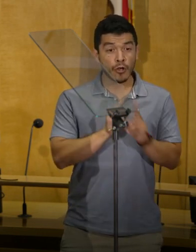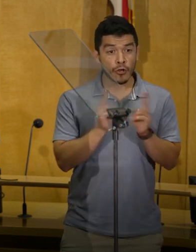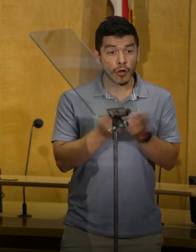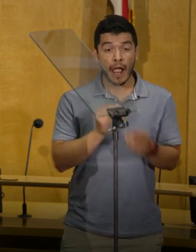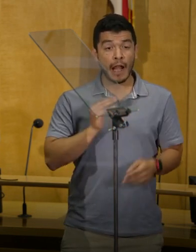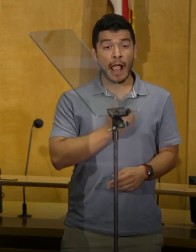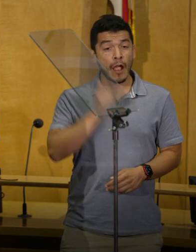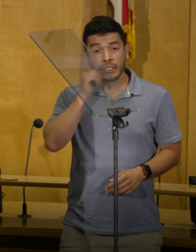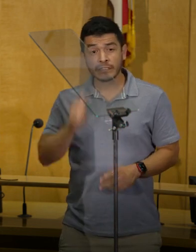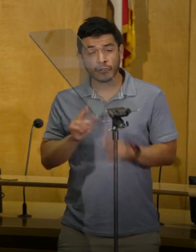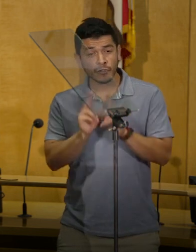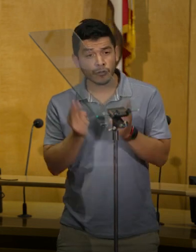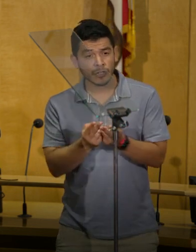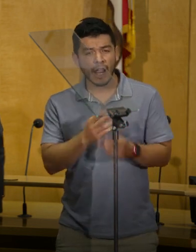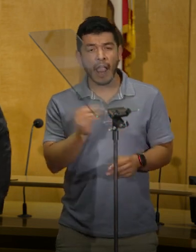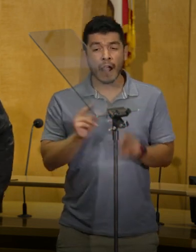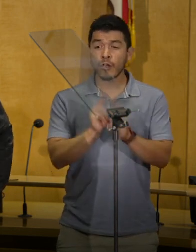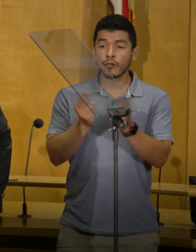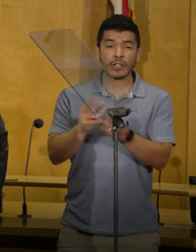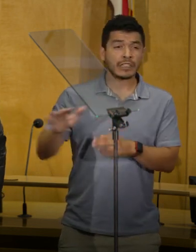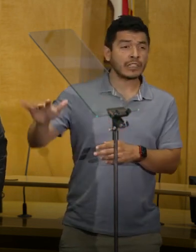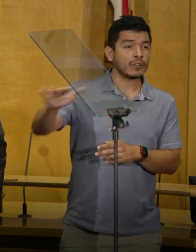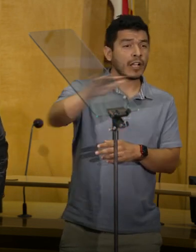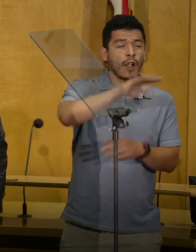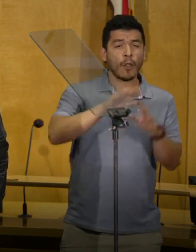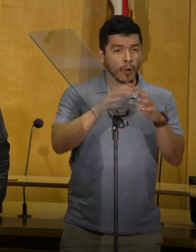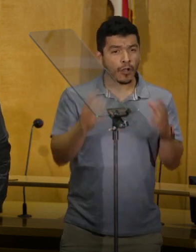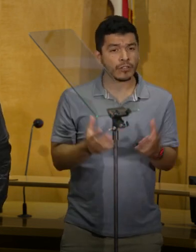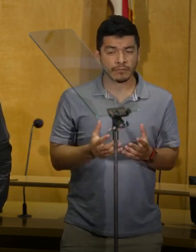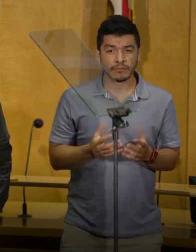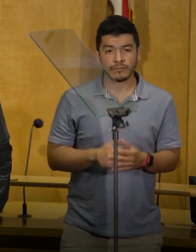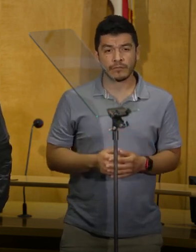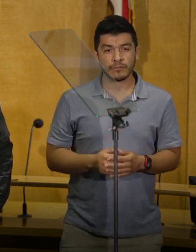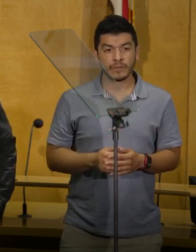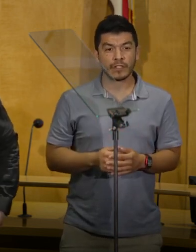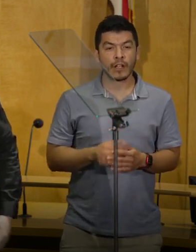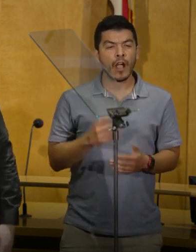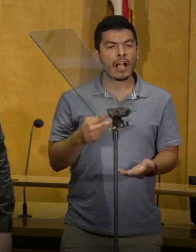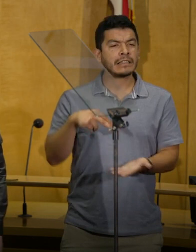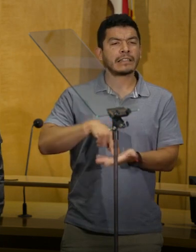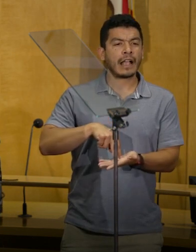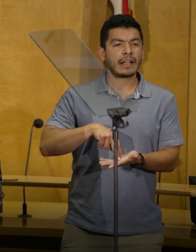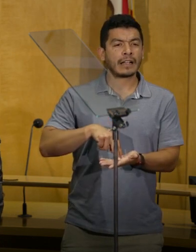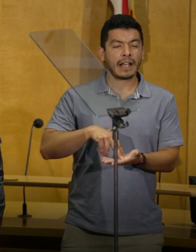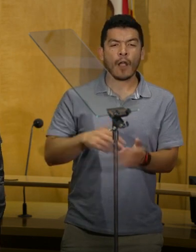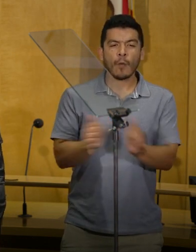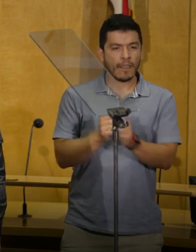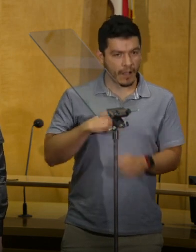and our sister unions and the unions around the world are standing by